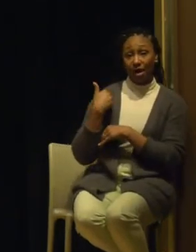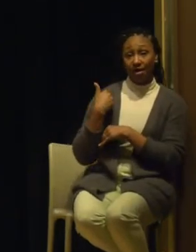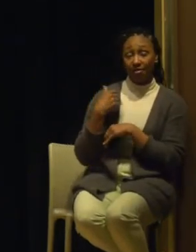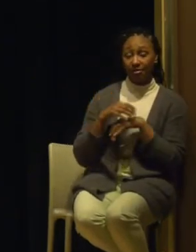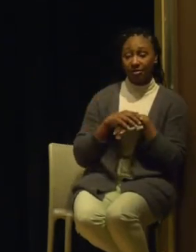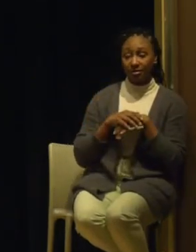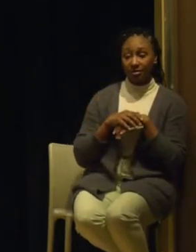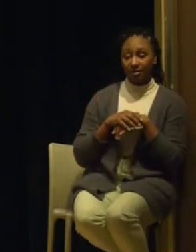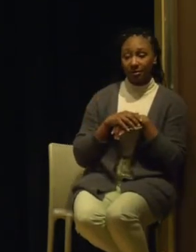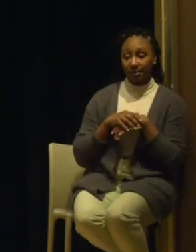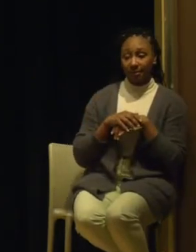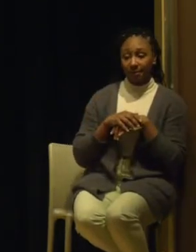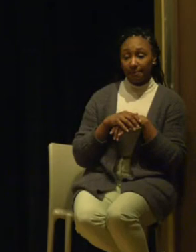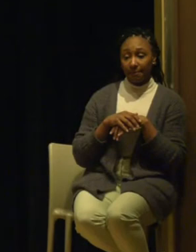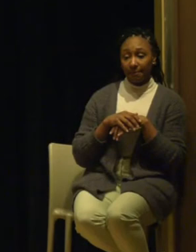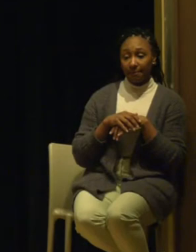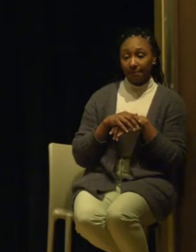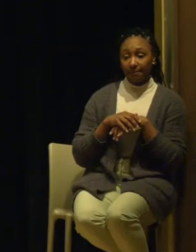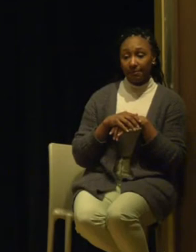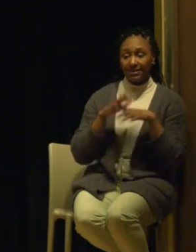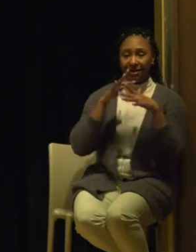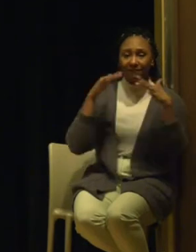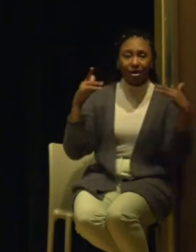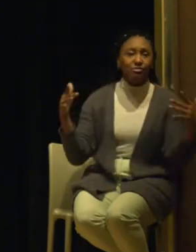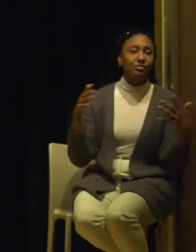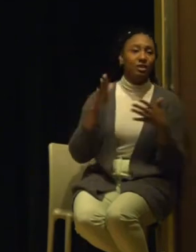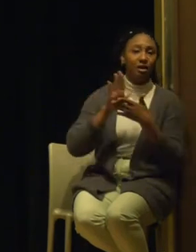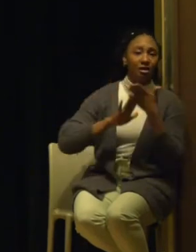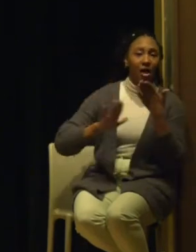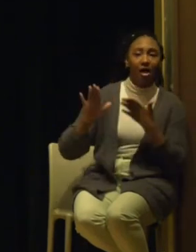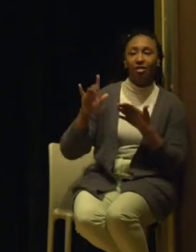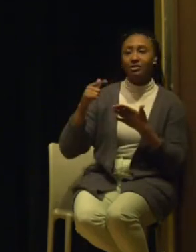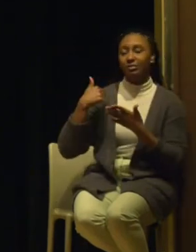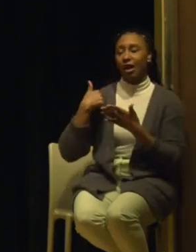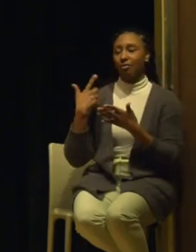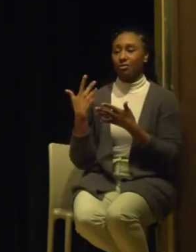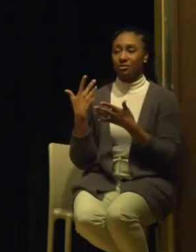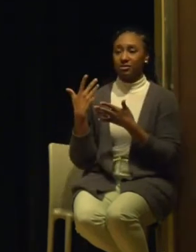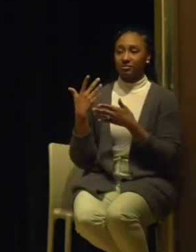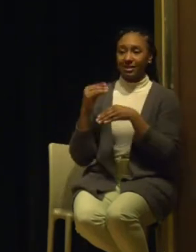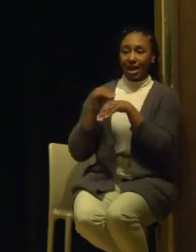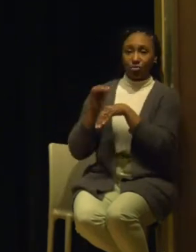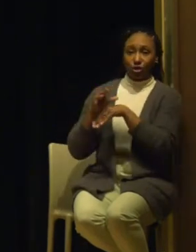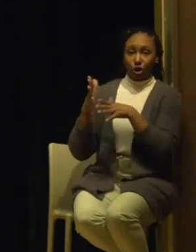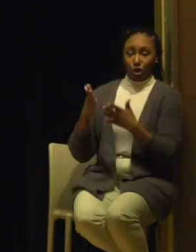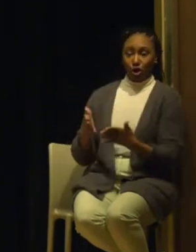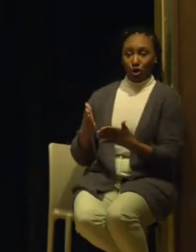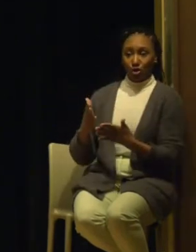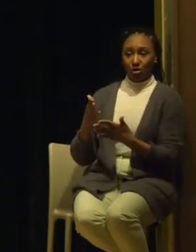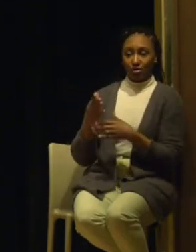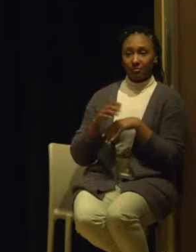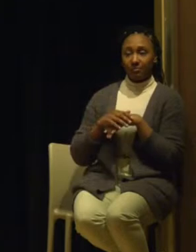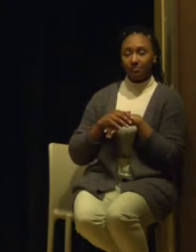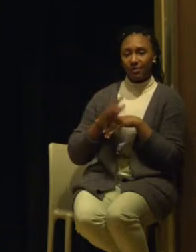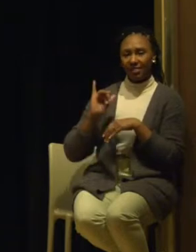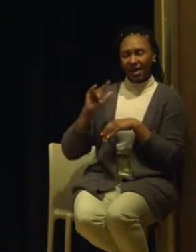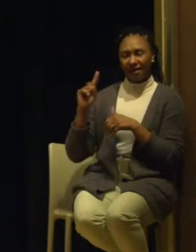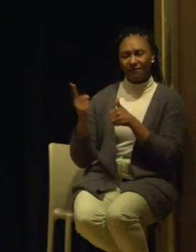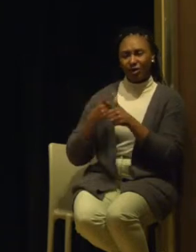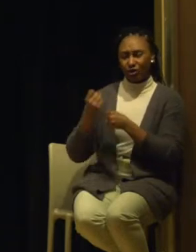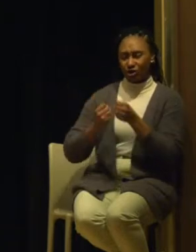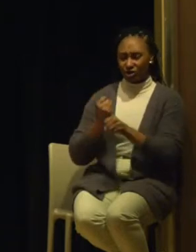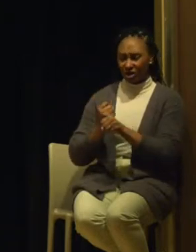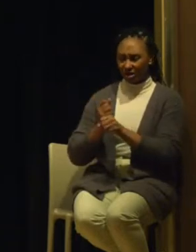peer counselor. When I went to Harvard, I was a board of student advisors, which is basically the same thing. You get through the first year and you help